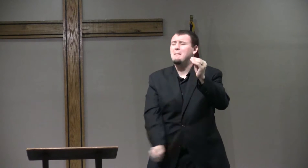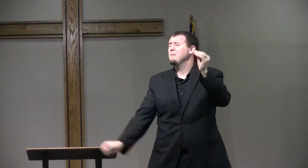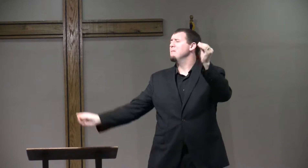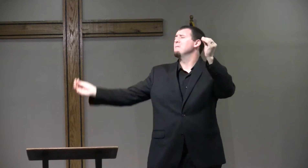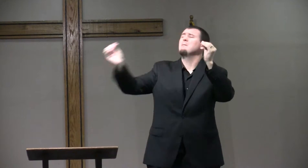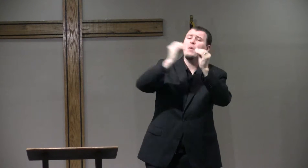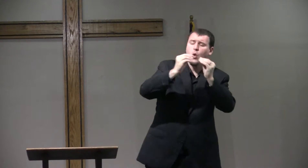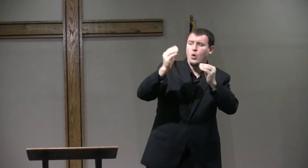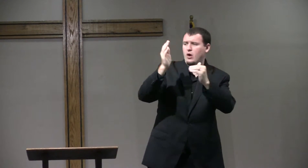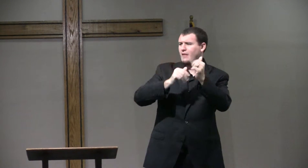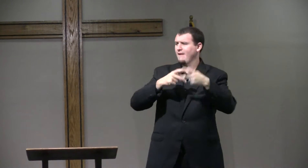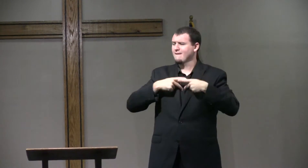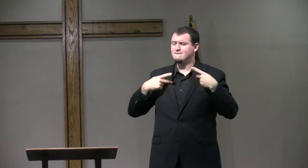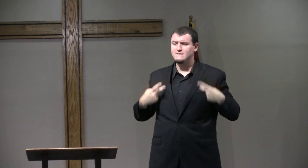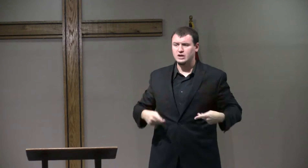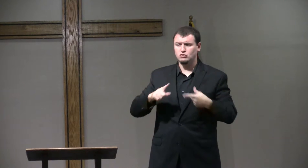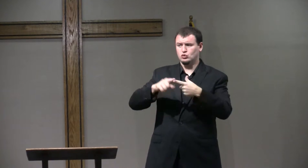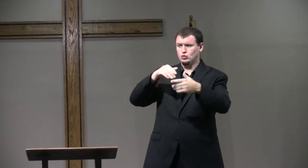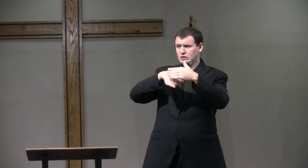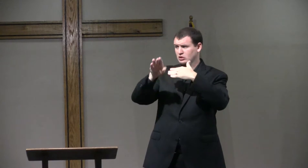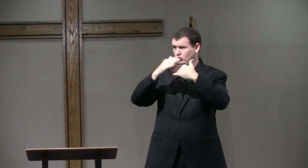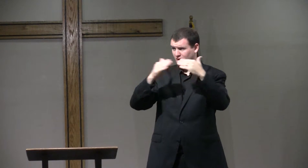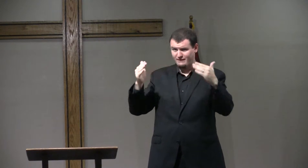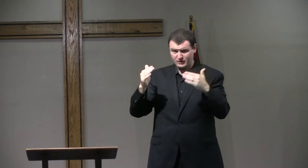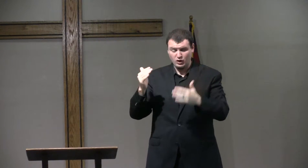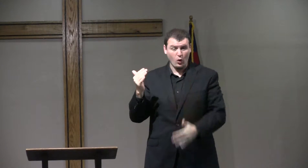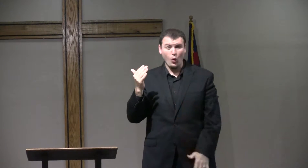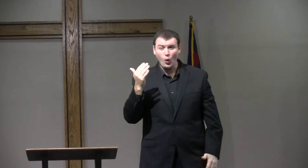remember, last week we talked about Jesus